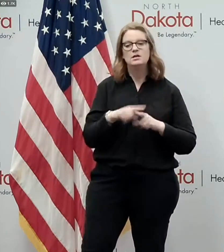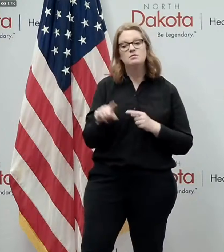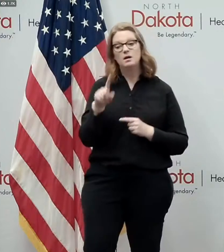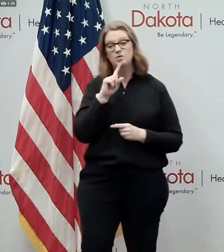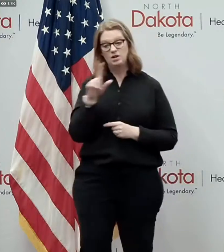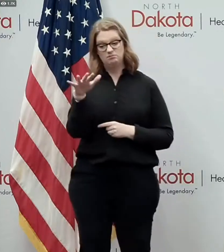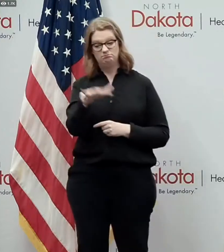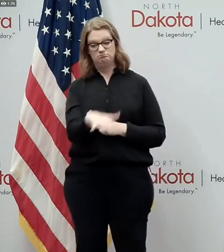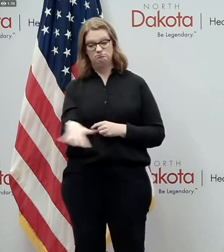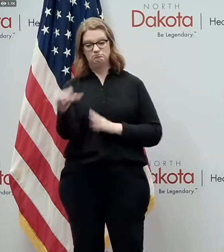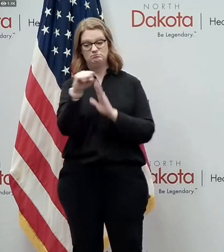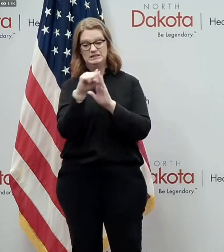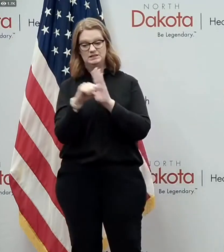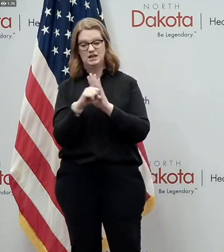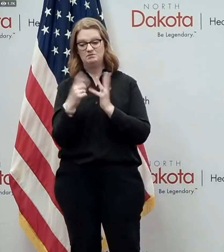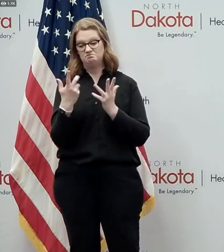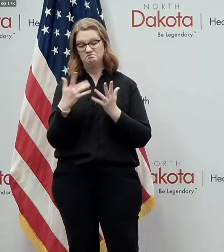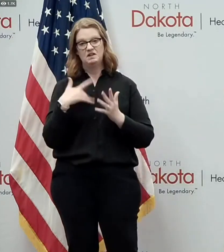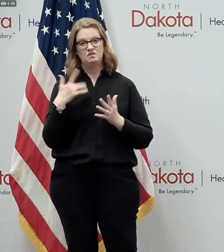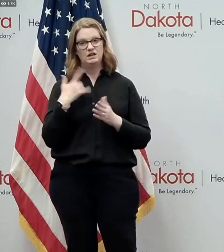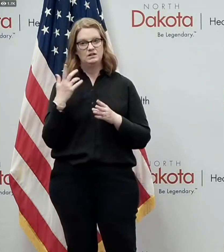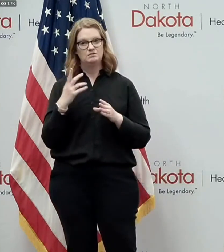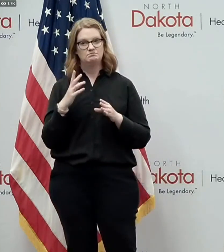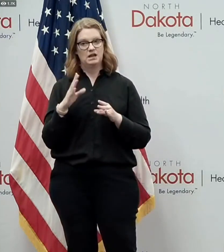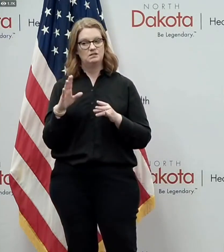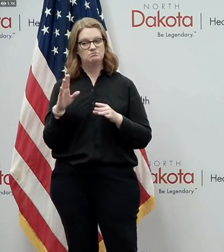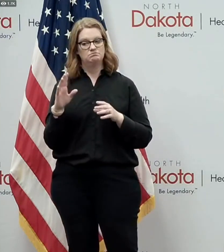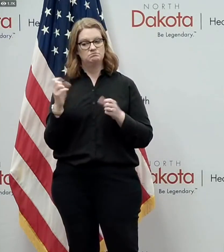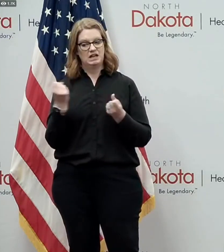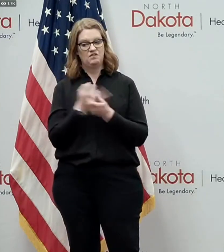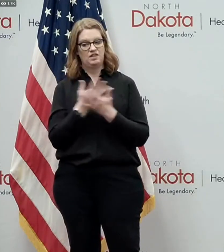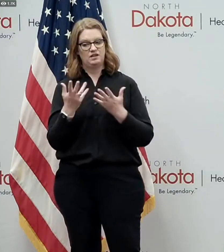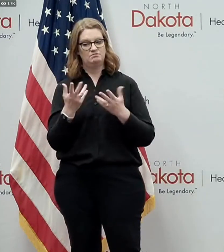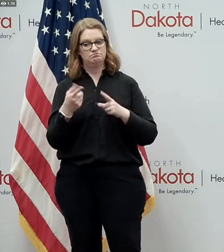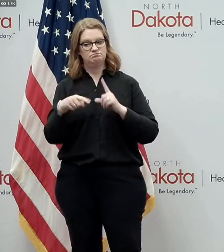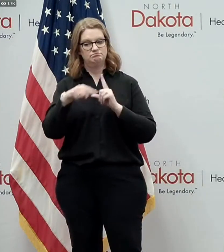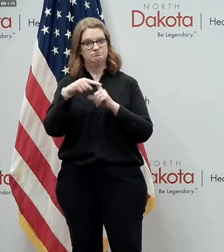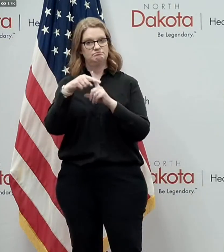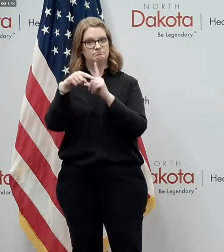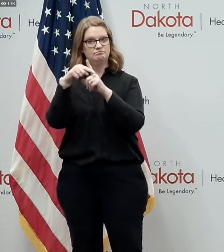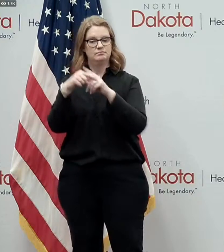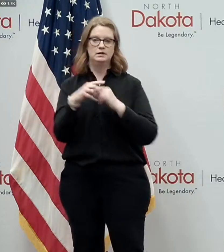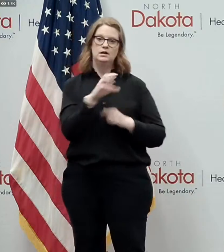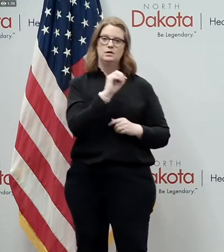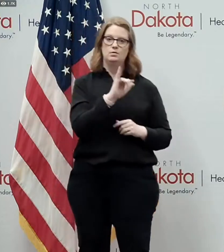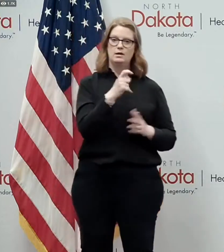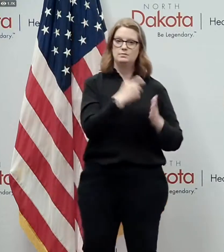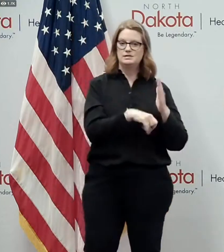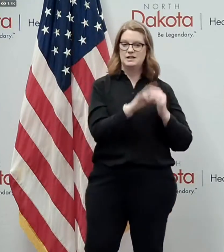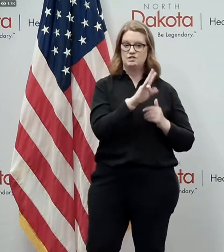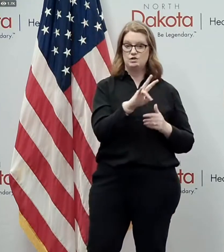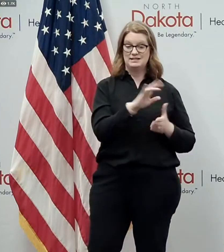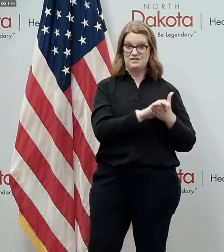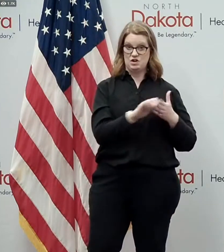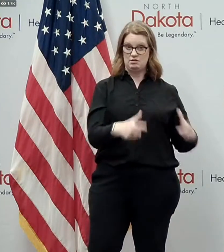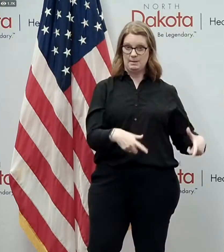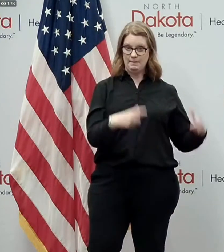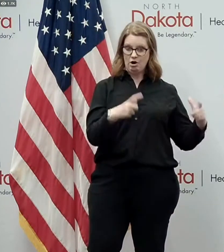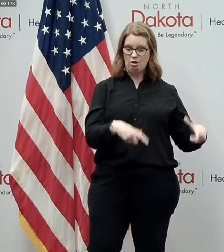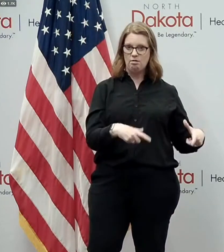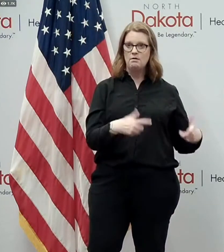state, people are seeing activity come back, and I remain optimistic. And again, we got oil prices at $37,